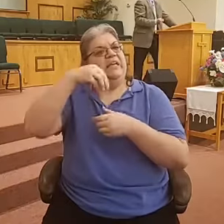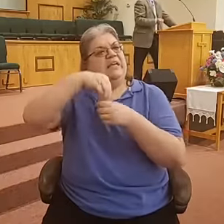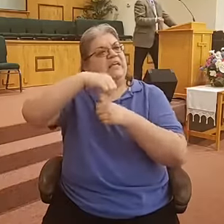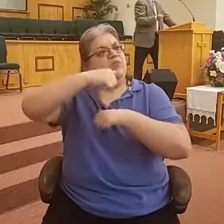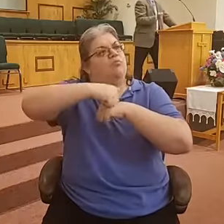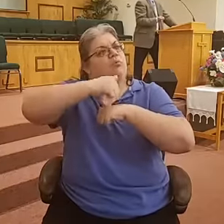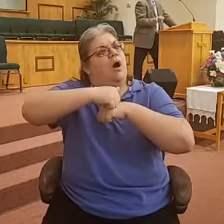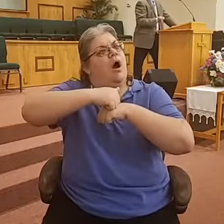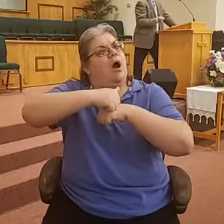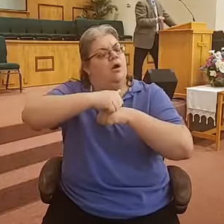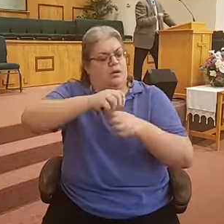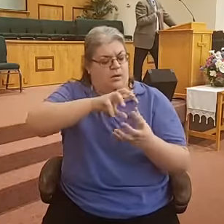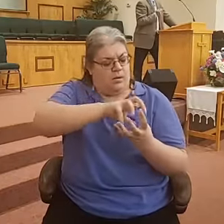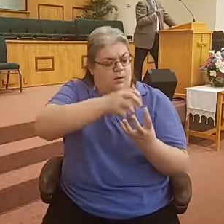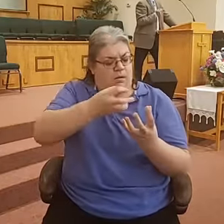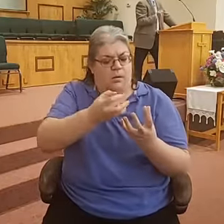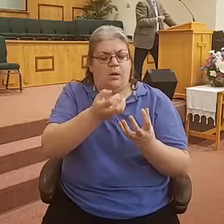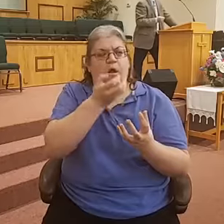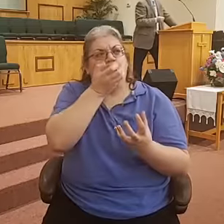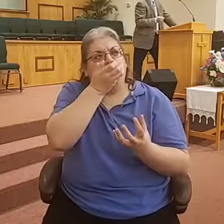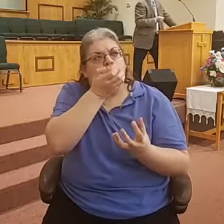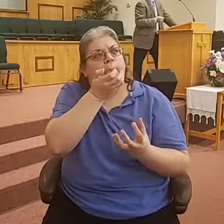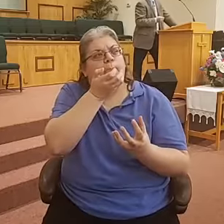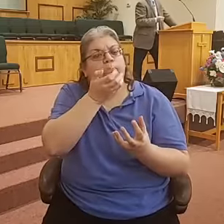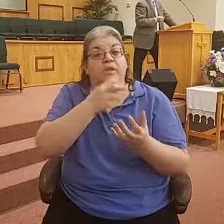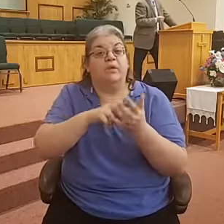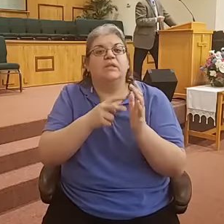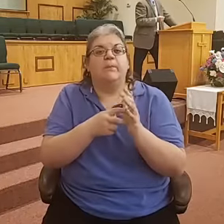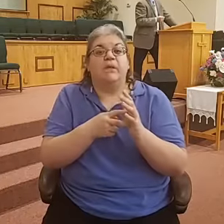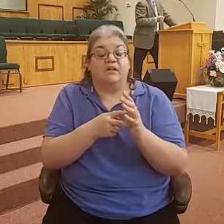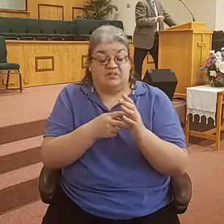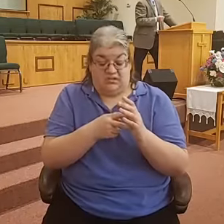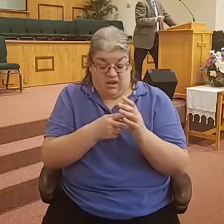referring to the sweetness out of a hard place.